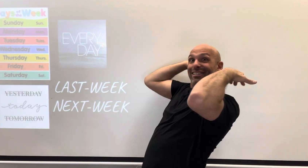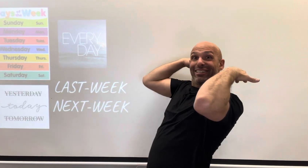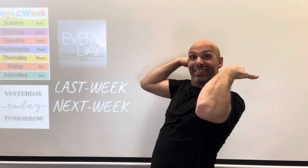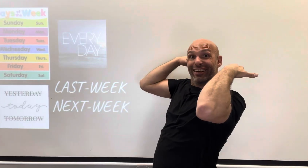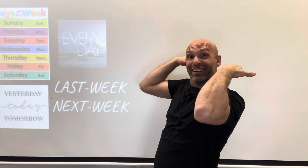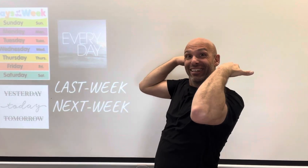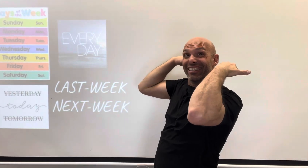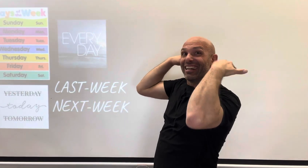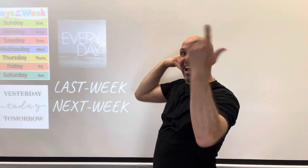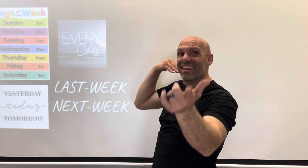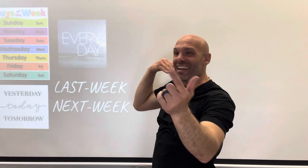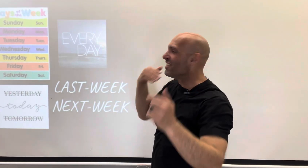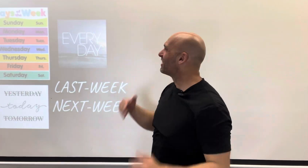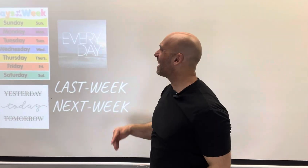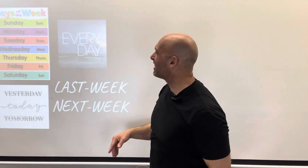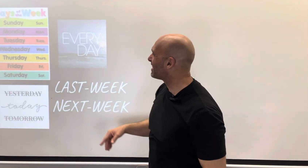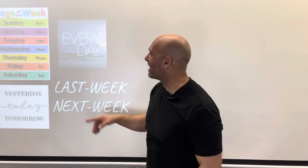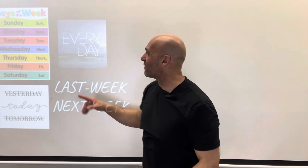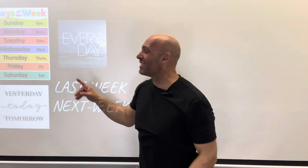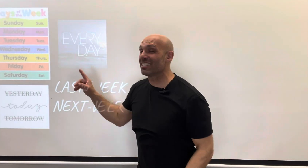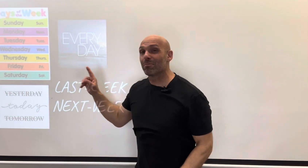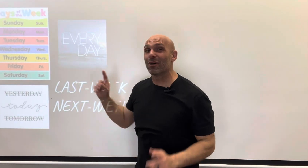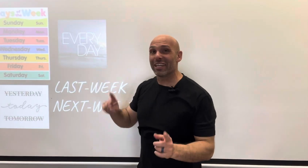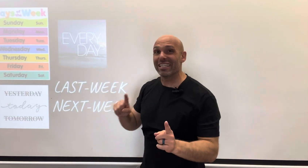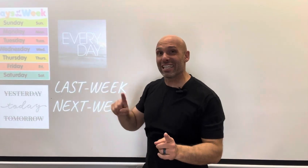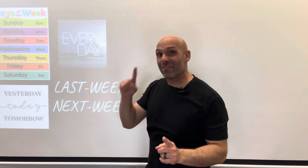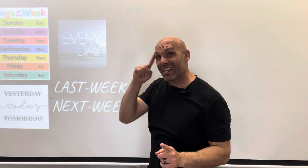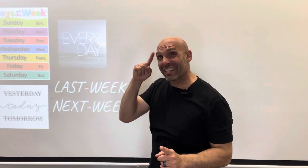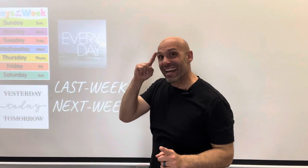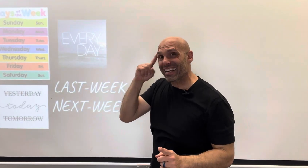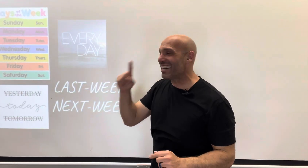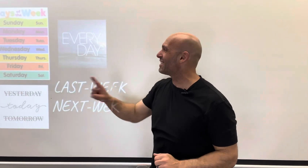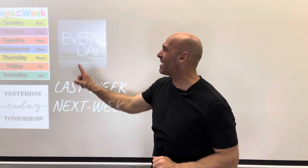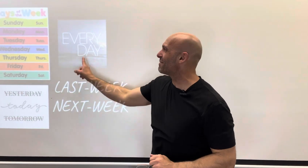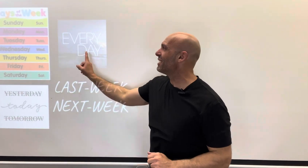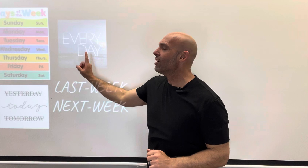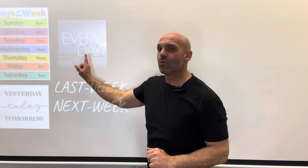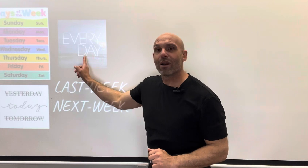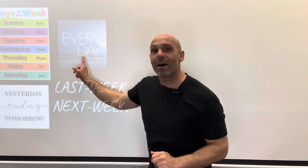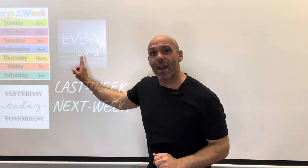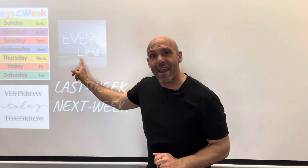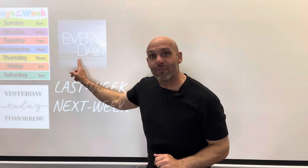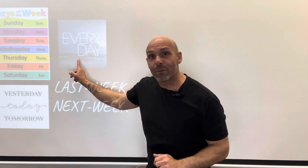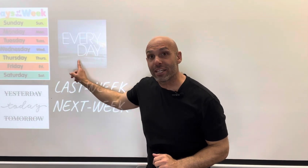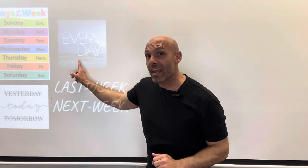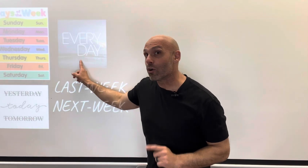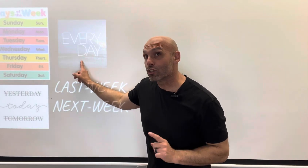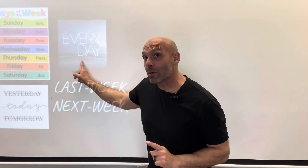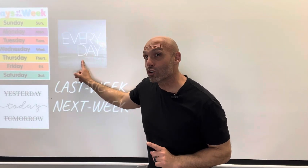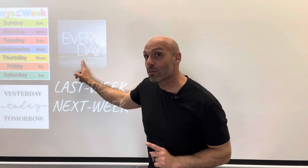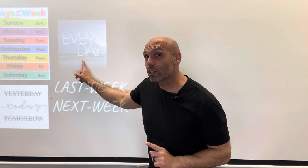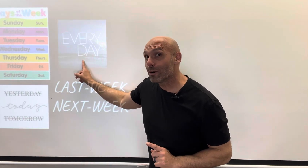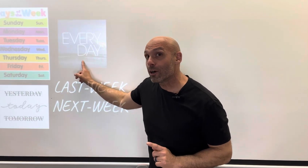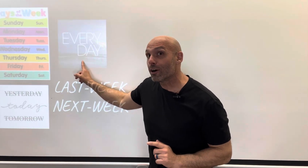past, and then you'll get this stuff because it's pretty easy if you get that concept. What about every day or tomorrow, tomorrow, tomorrow?